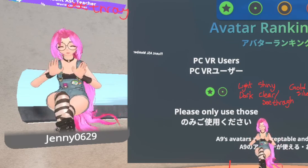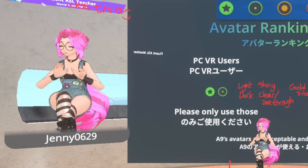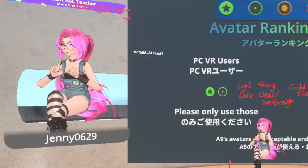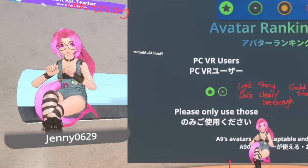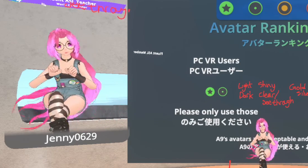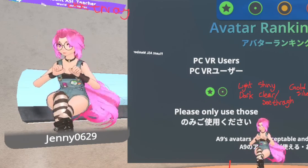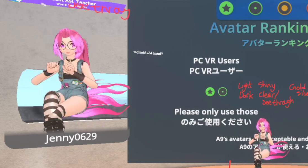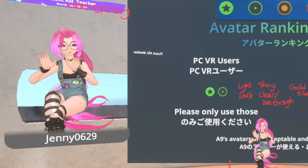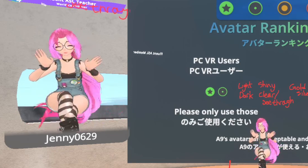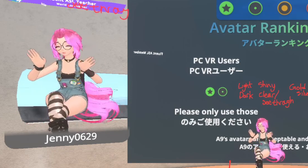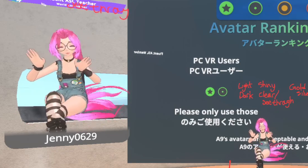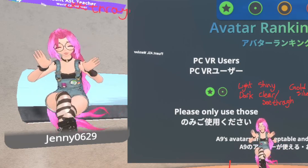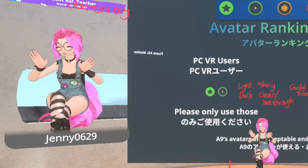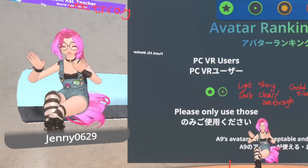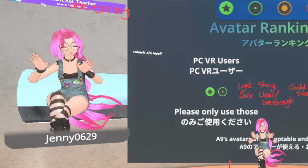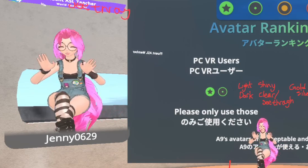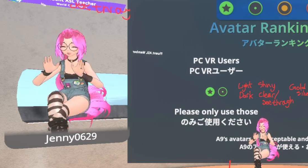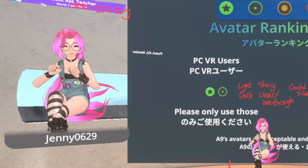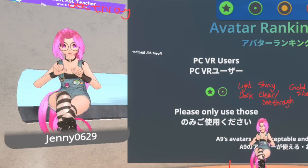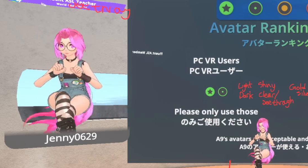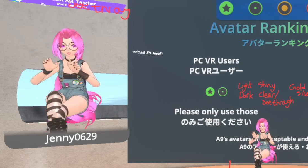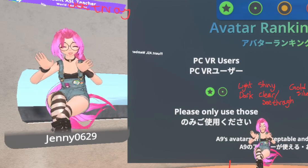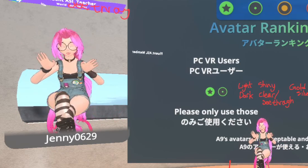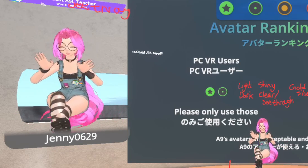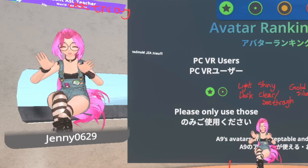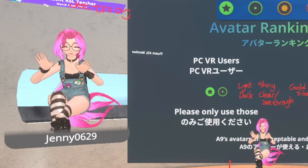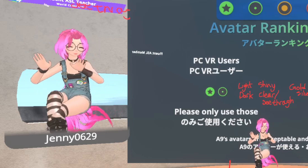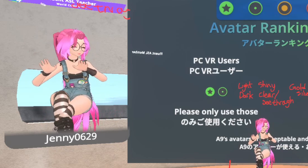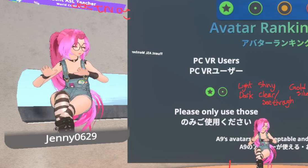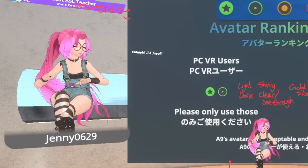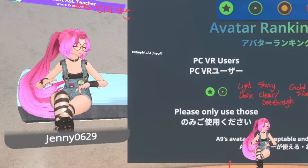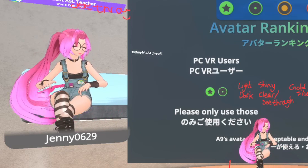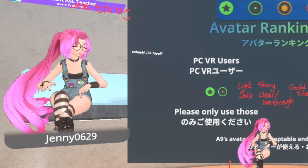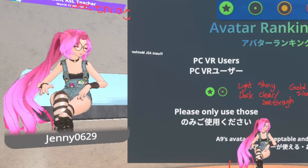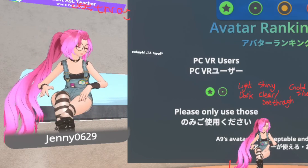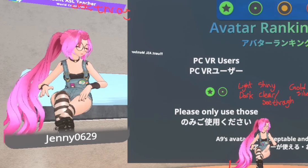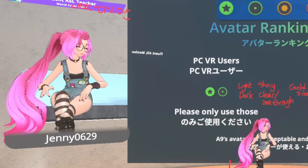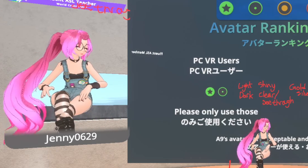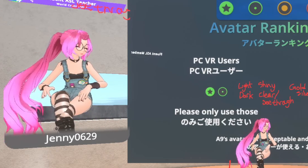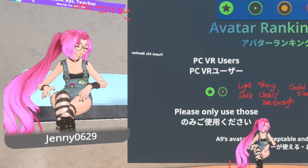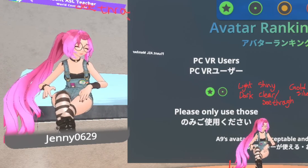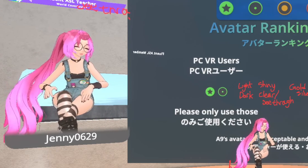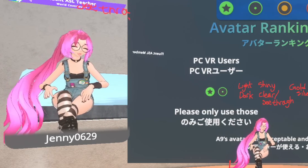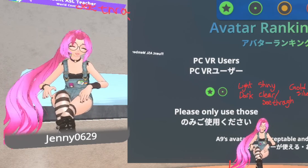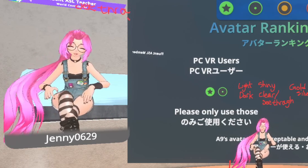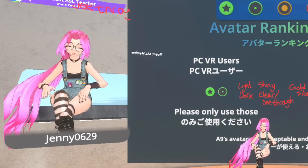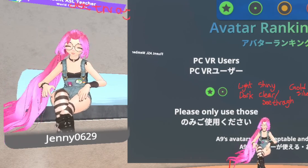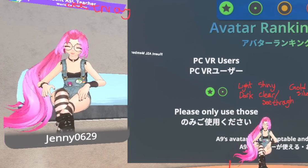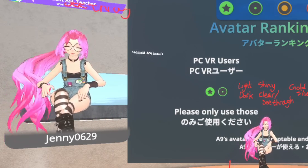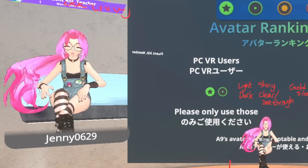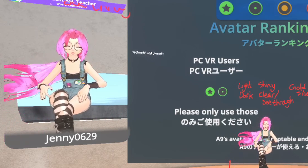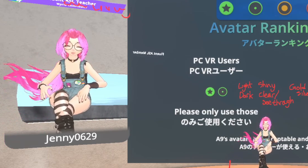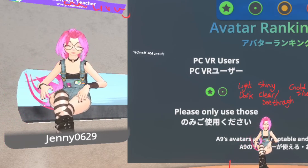clear. It's unclear. Shaded Unclear. So Chris looked red.